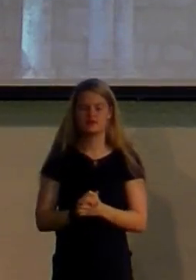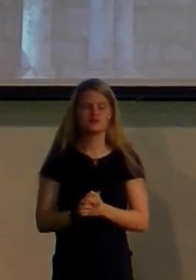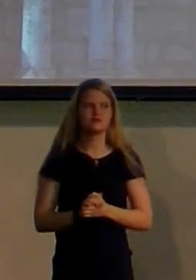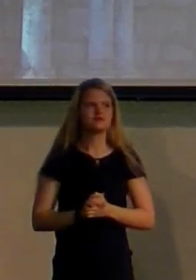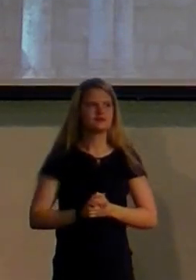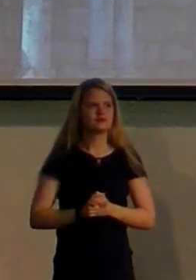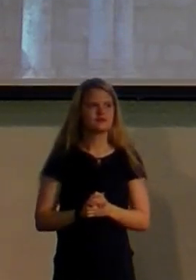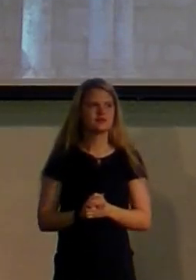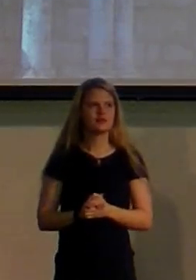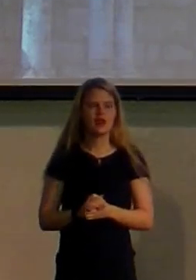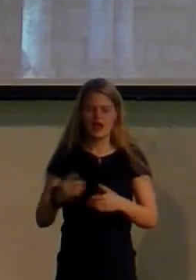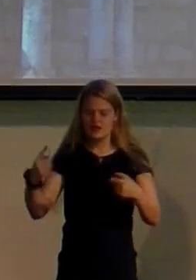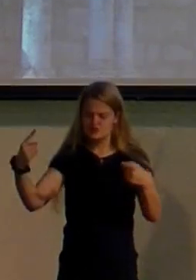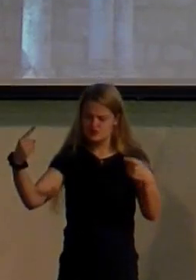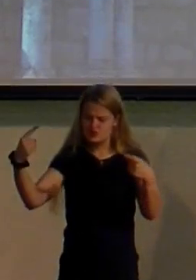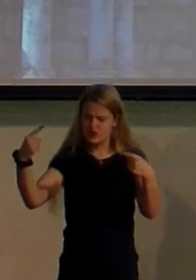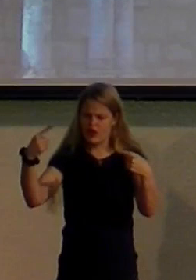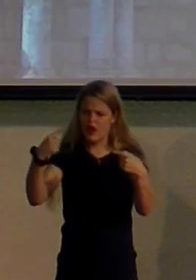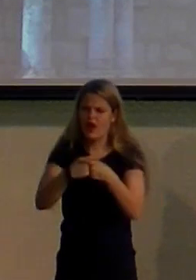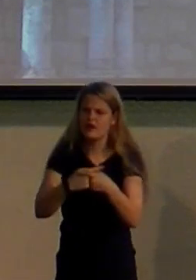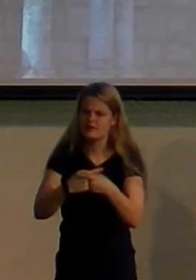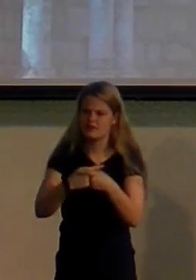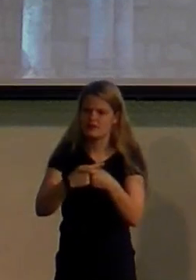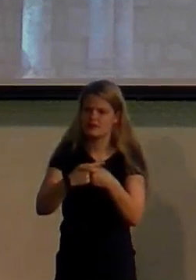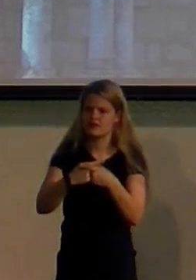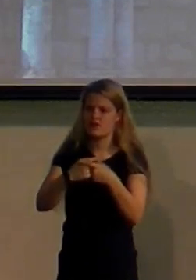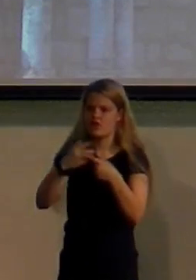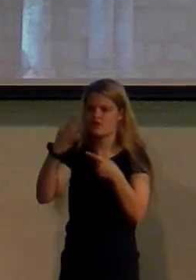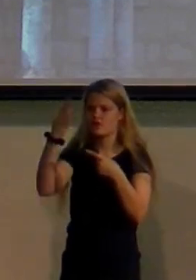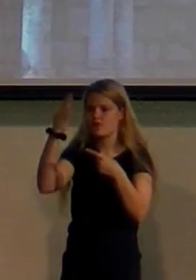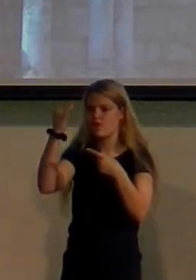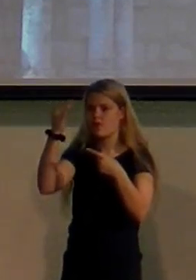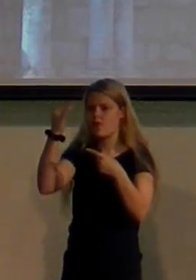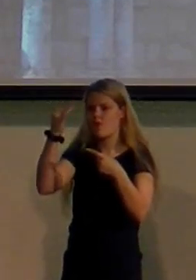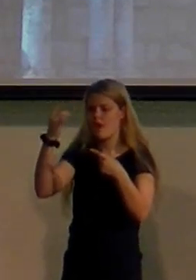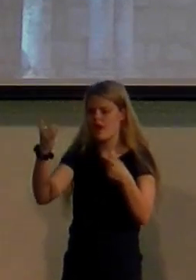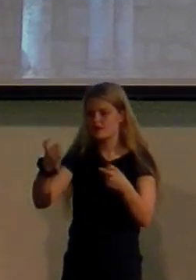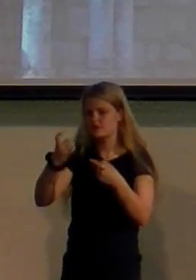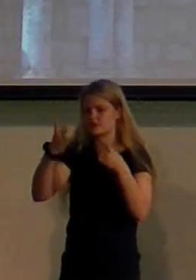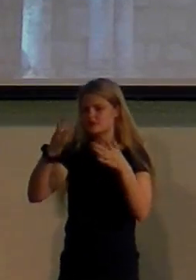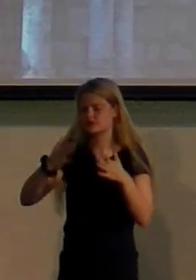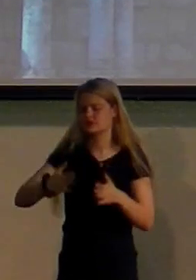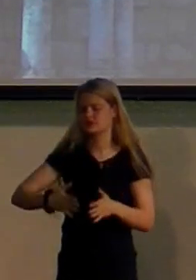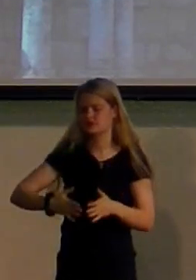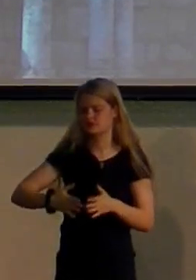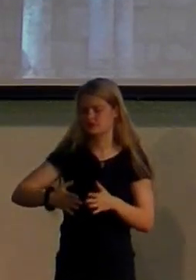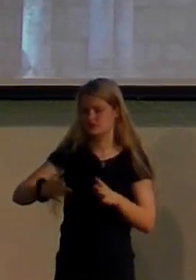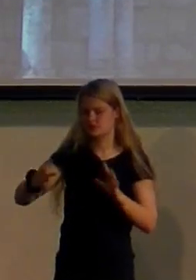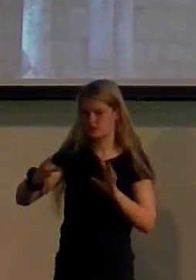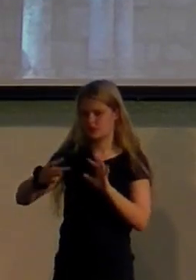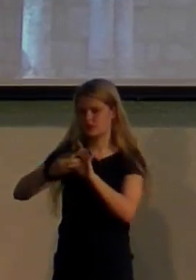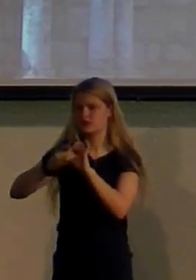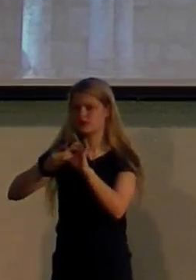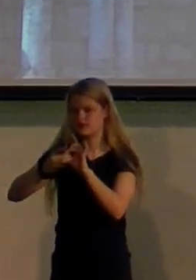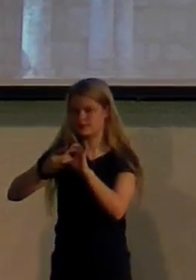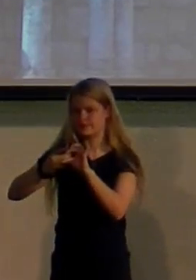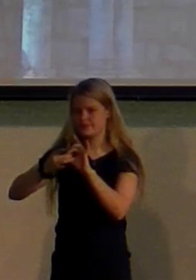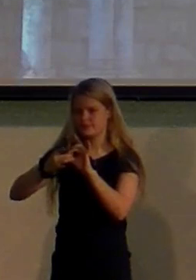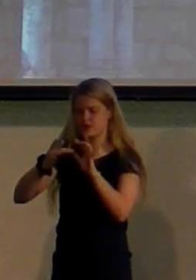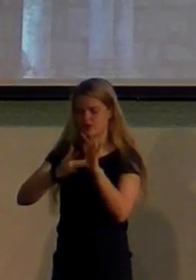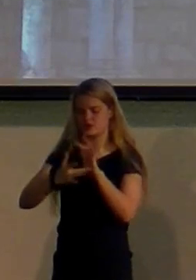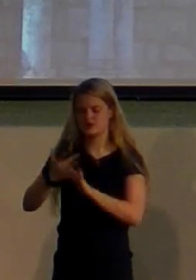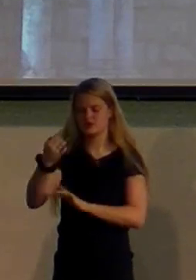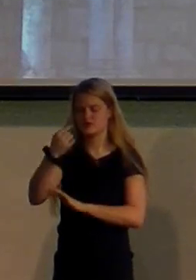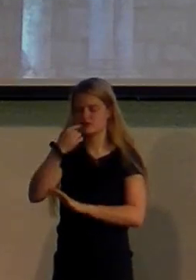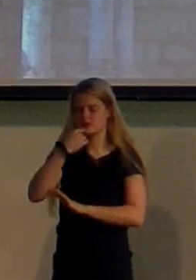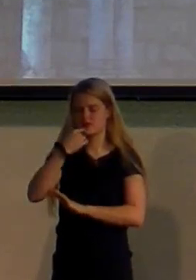So here's conflict over association with sinners. And Jesus is telling them, I did not